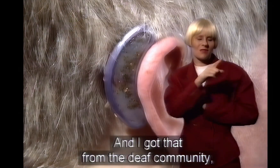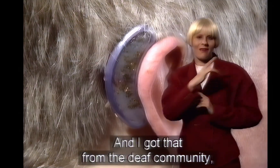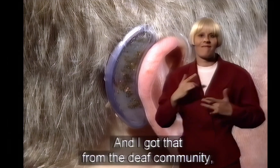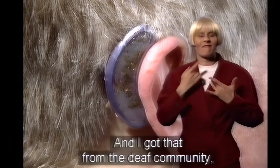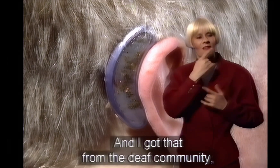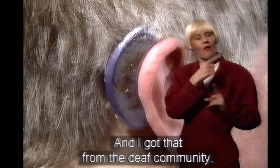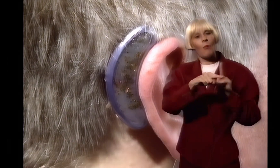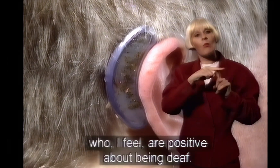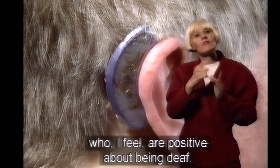about being deaf.